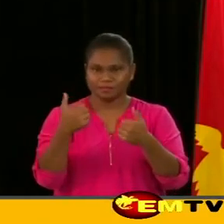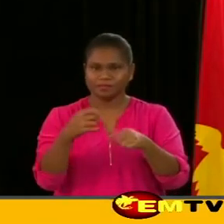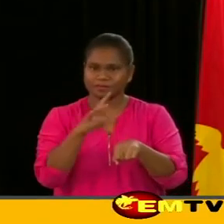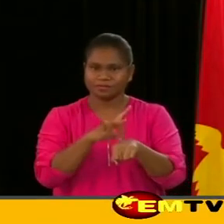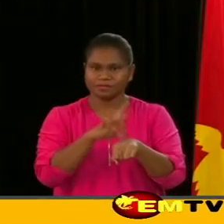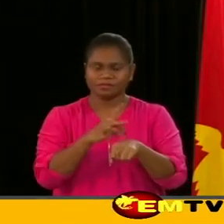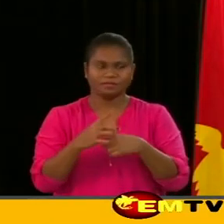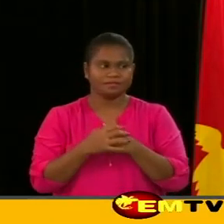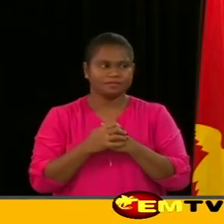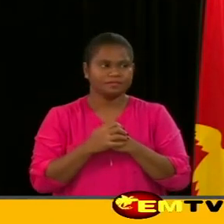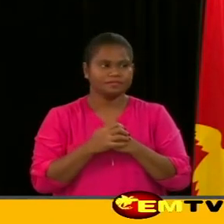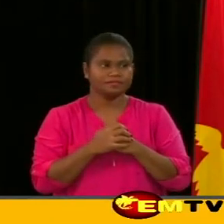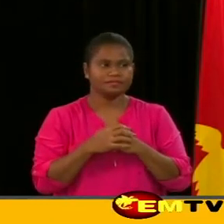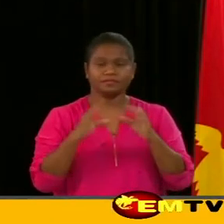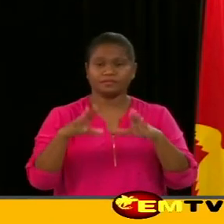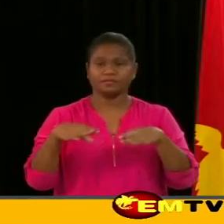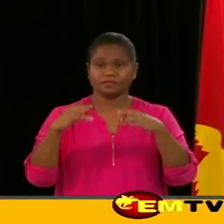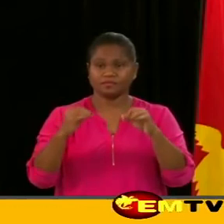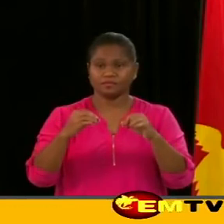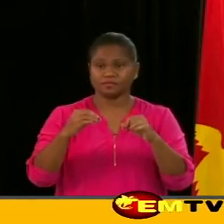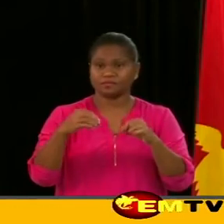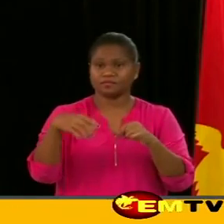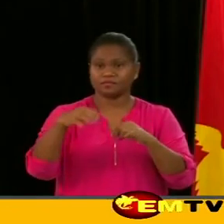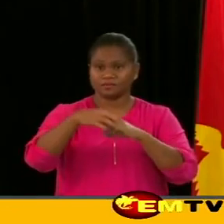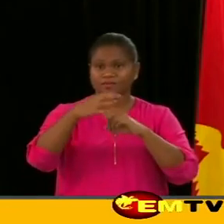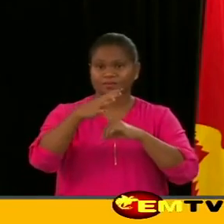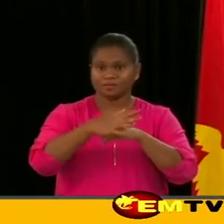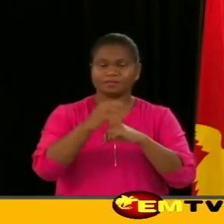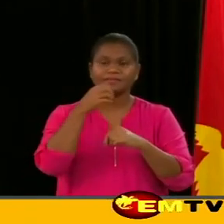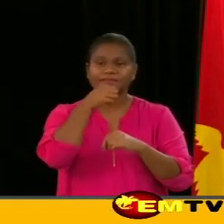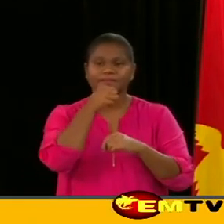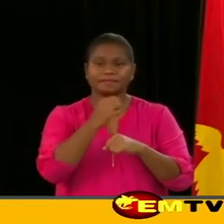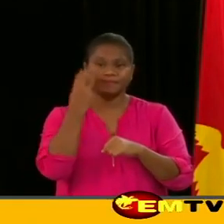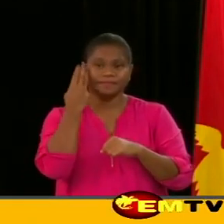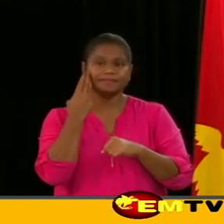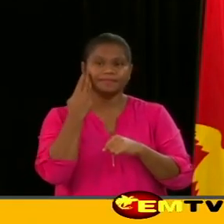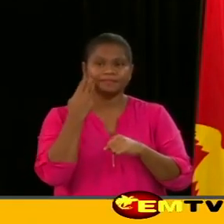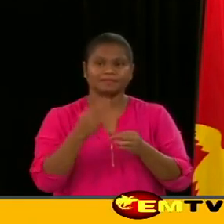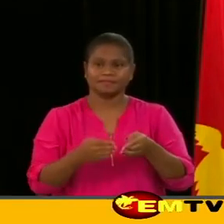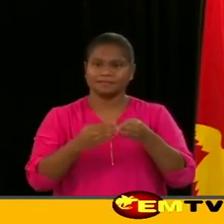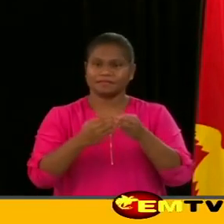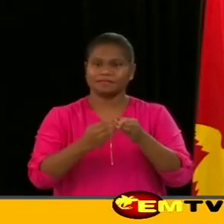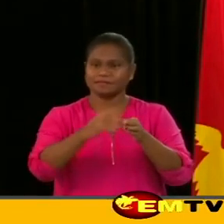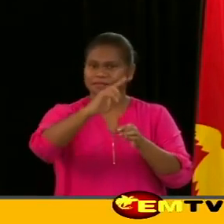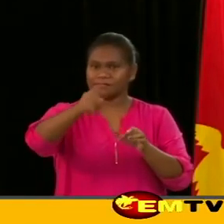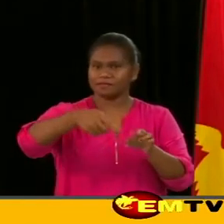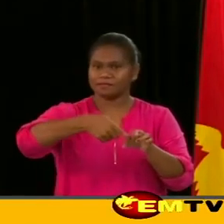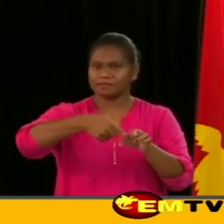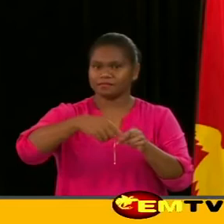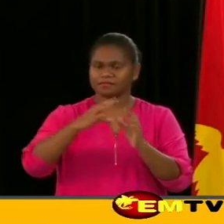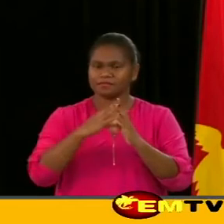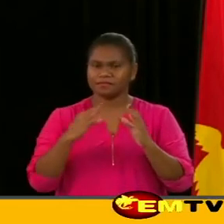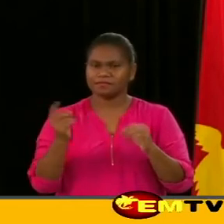any update on the Australian couple that crossed over? I understand you've made contact with them. Also, how about